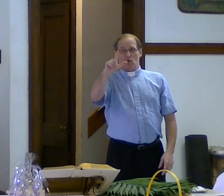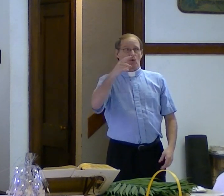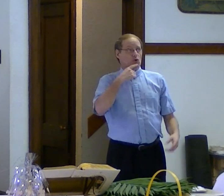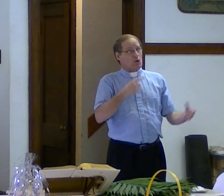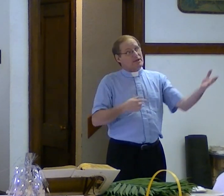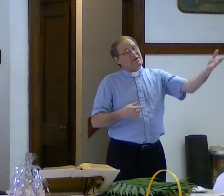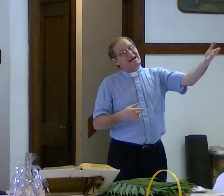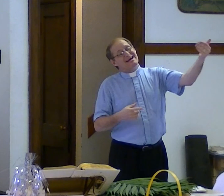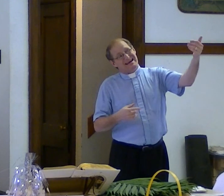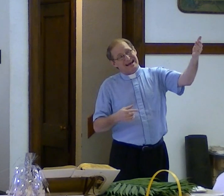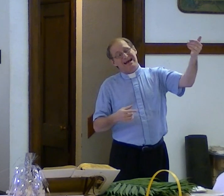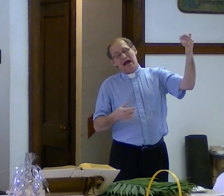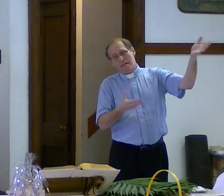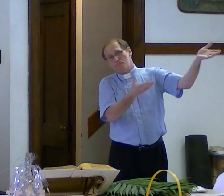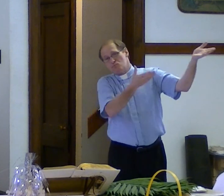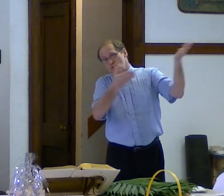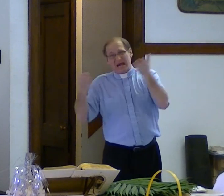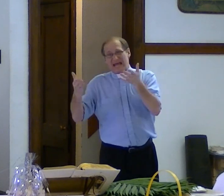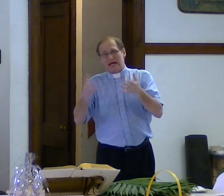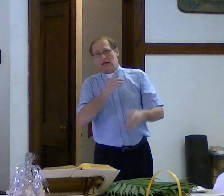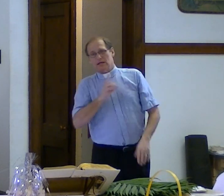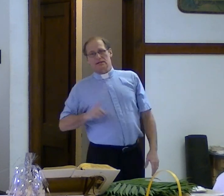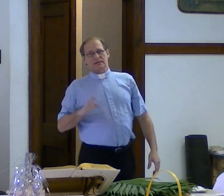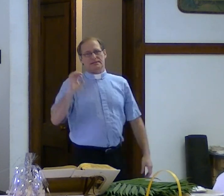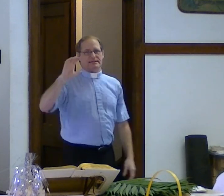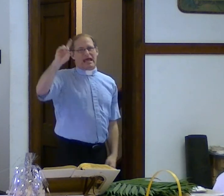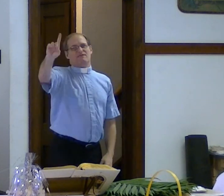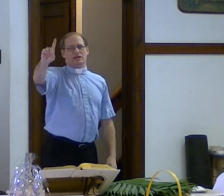Samuel told him, bring David.